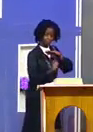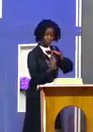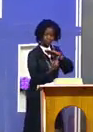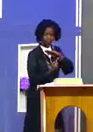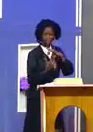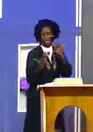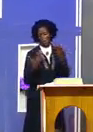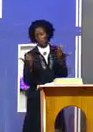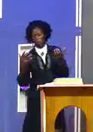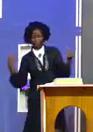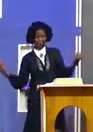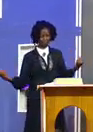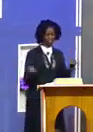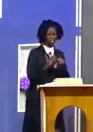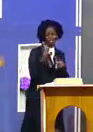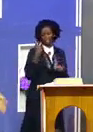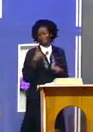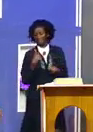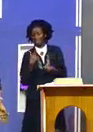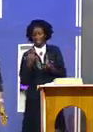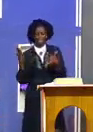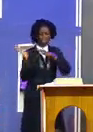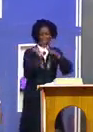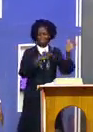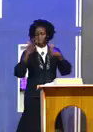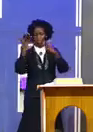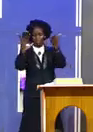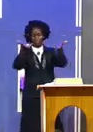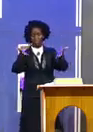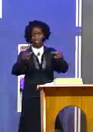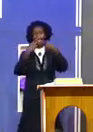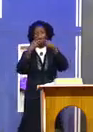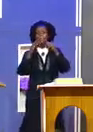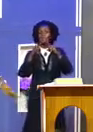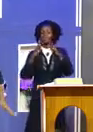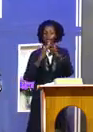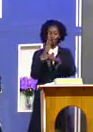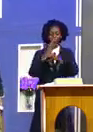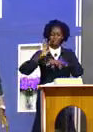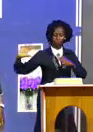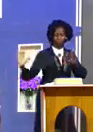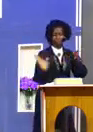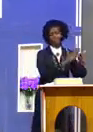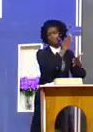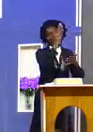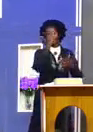Luntomedde kati. Emiyaga gibaawo. Naye ate gimala ne gikola ki?